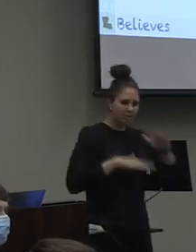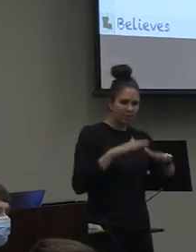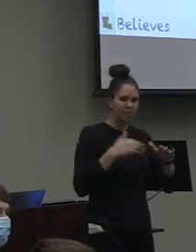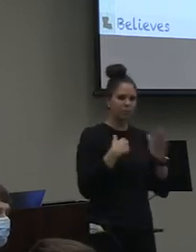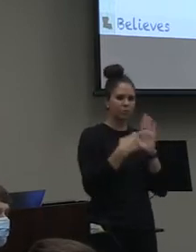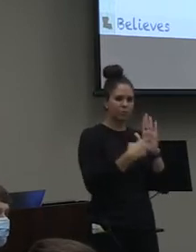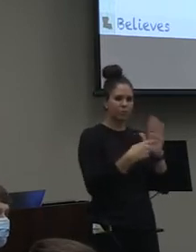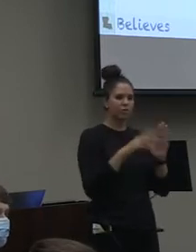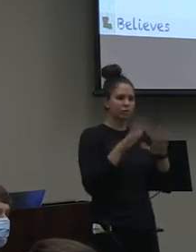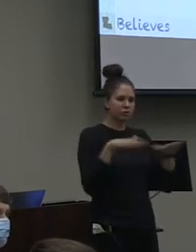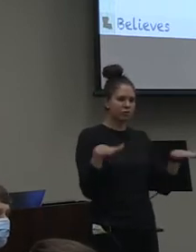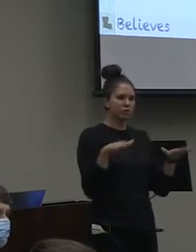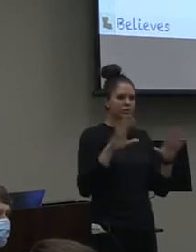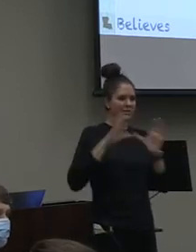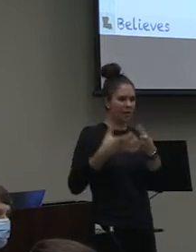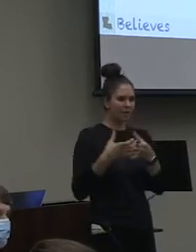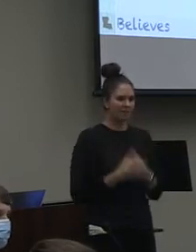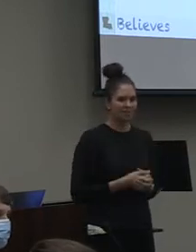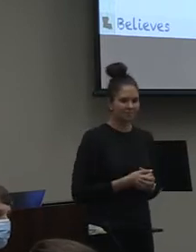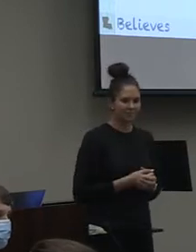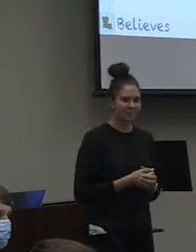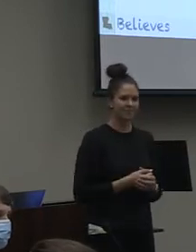the Children's Cabinet.